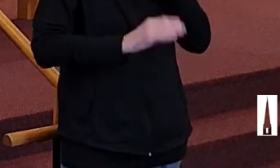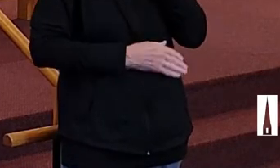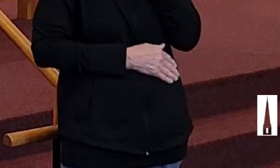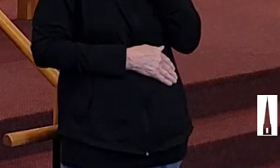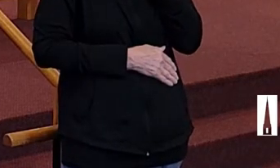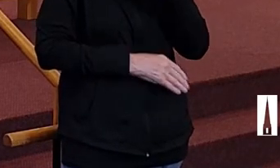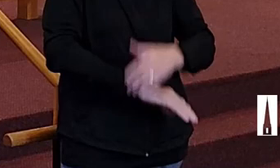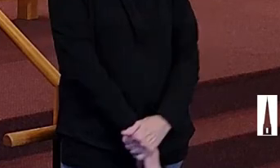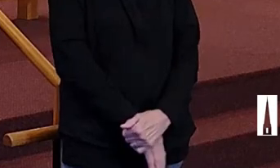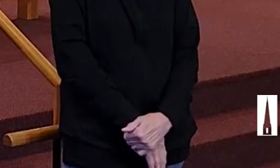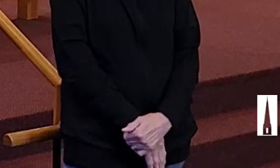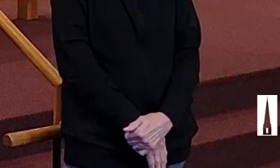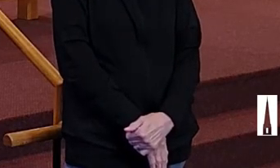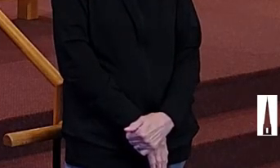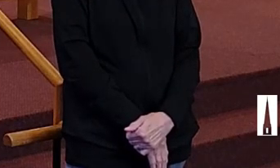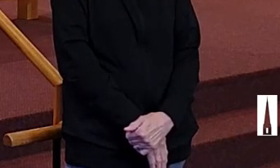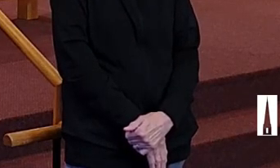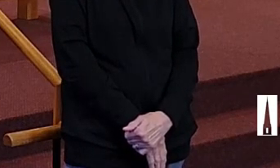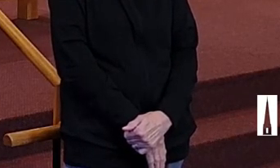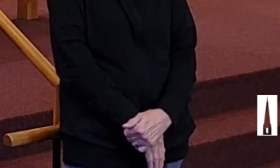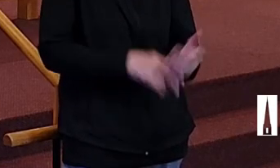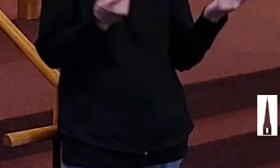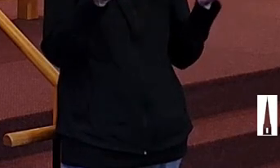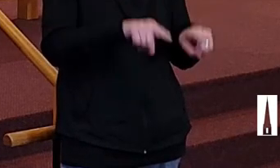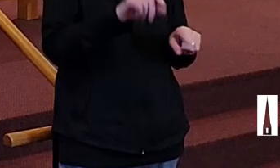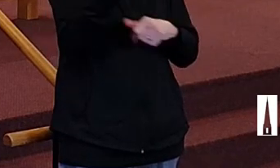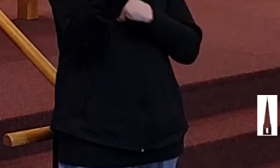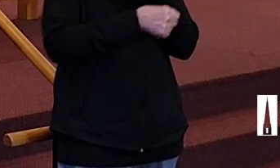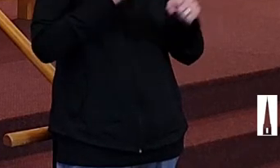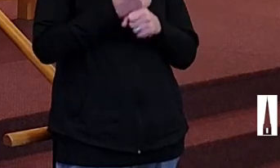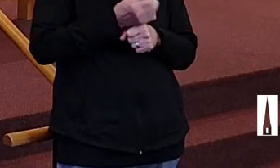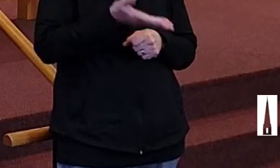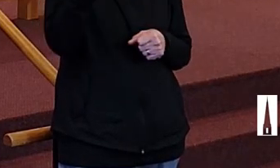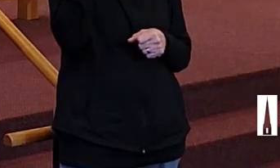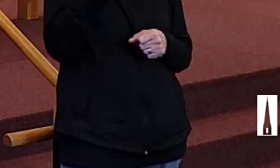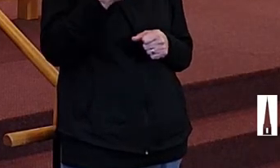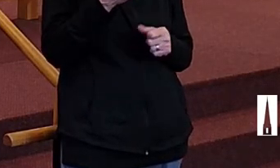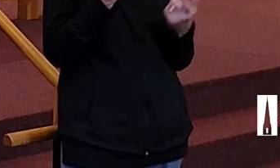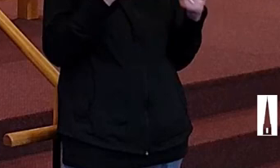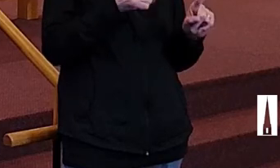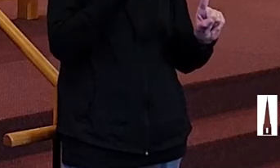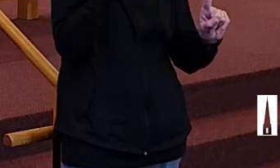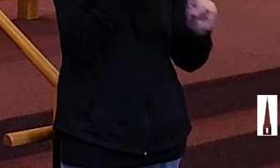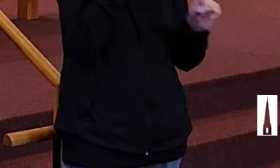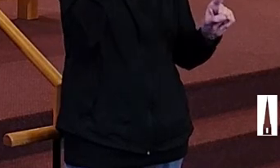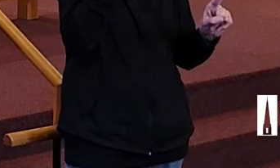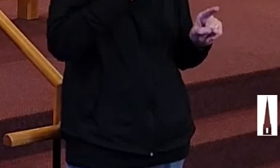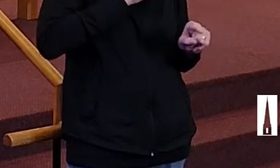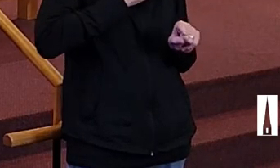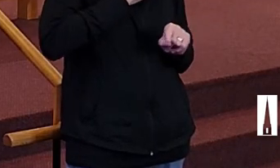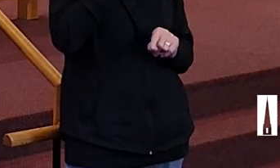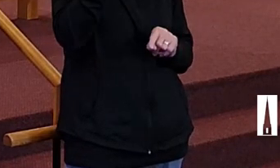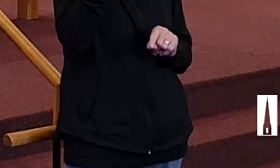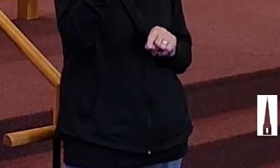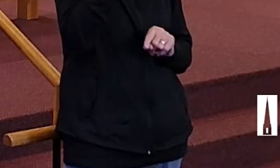About 10 years ago, I had a period of time of a few weeks where I couldn't open my jaw all the